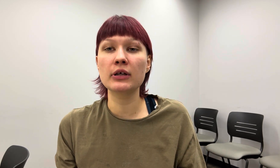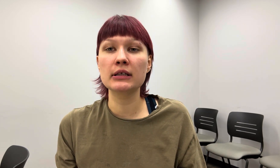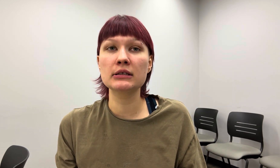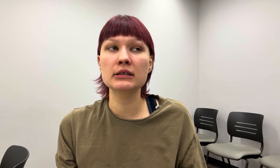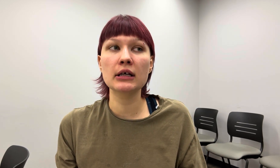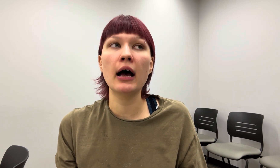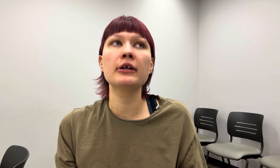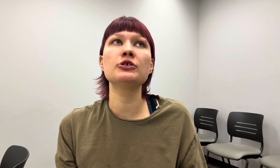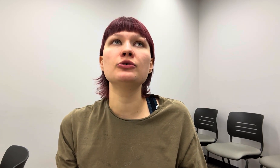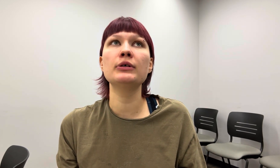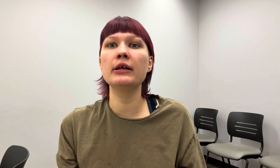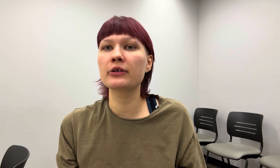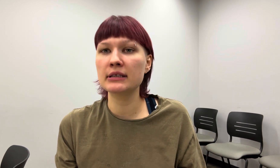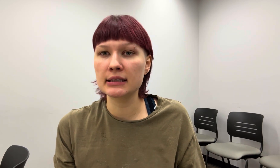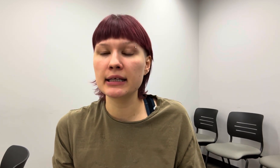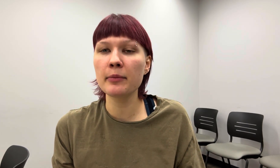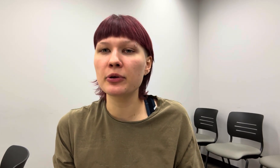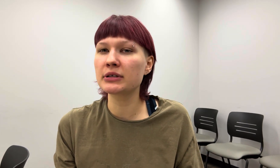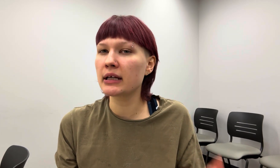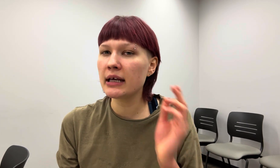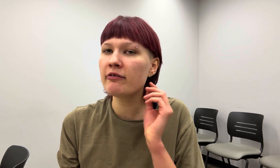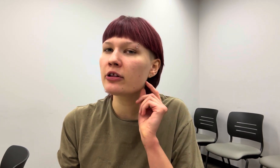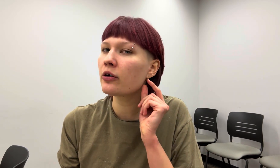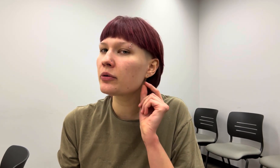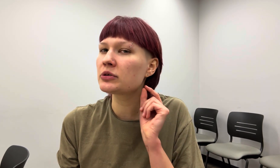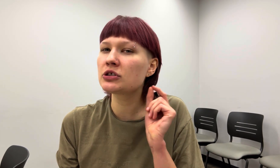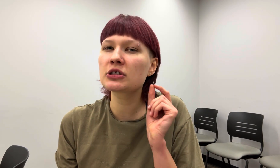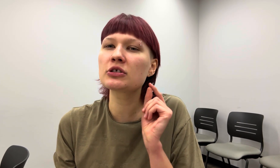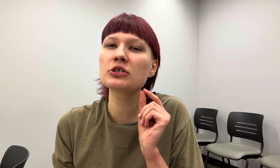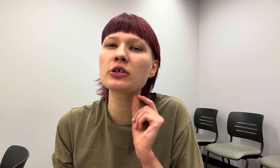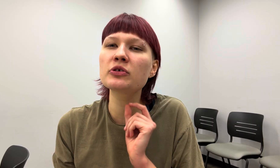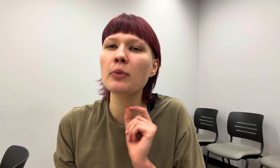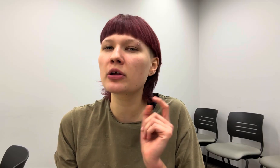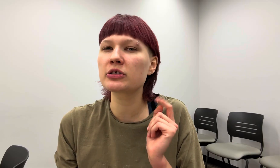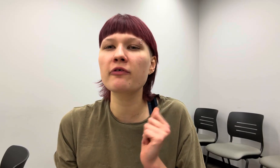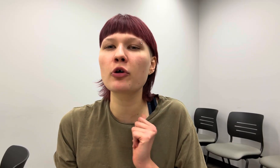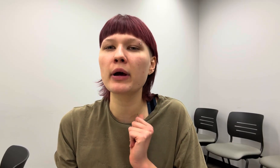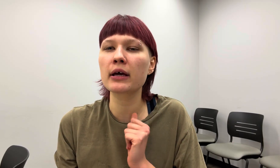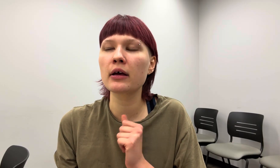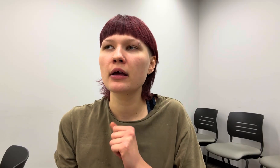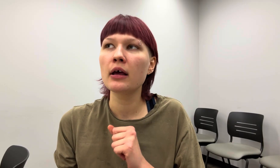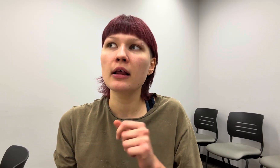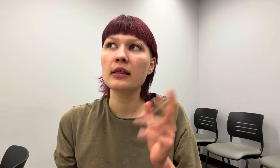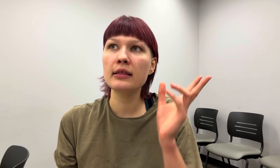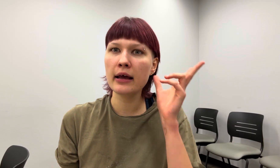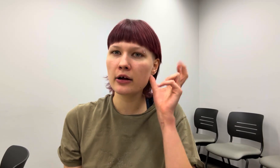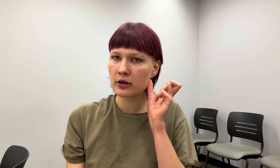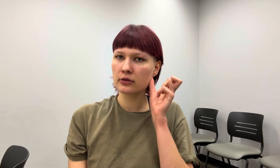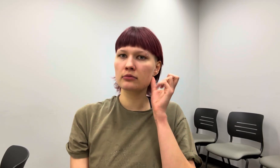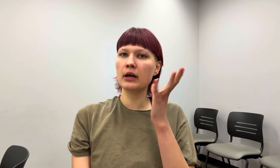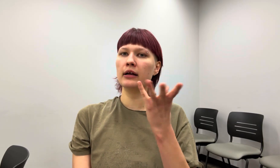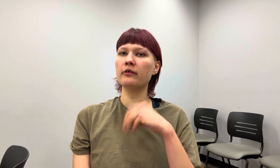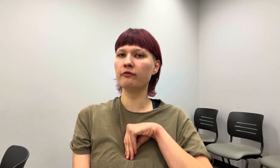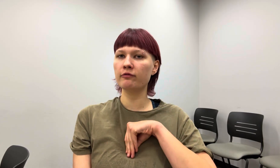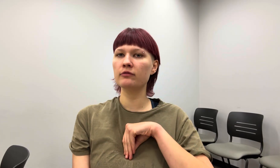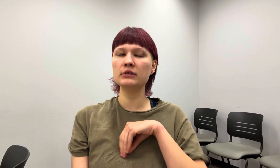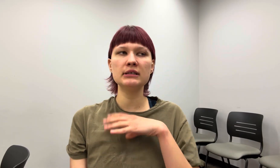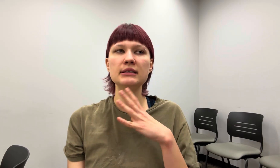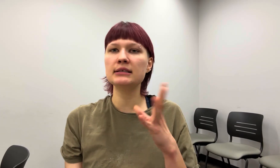students got to hear these examples, and even though it was just so small, so quick, they're kind of